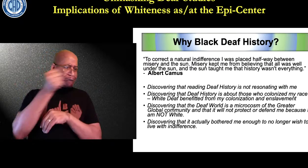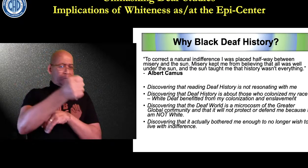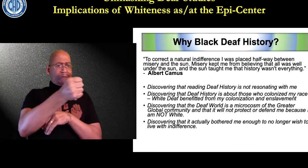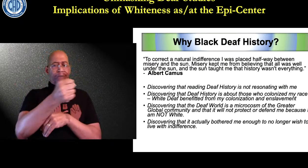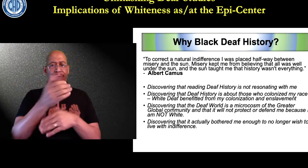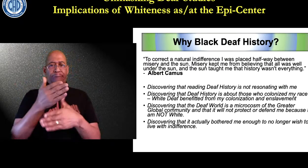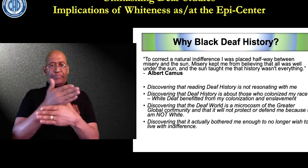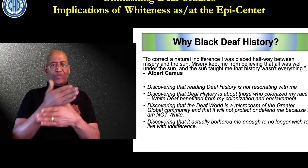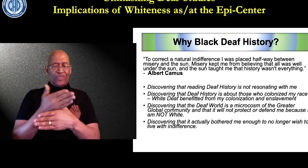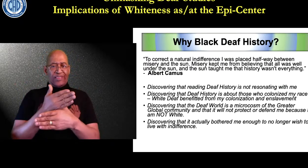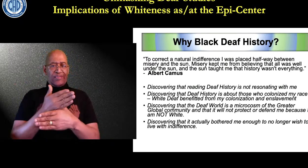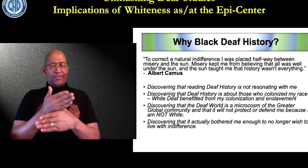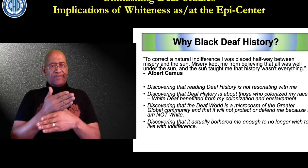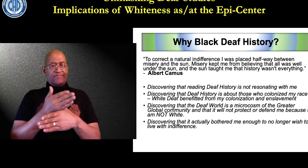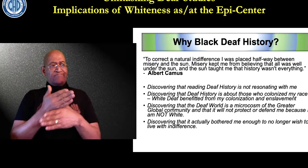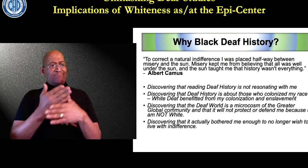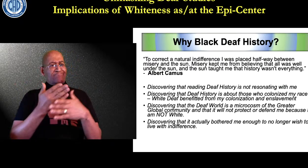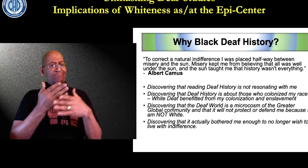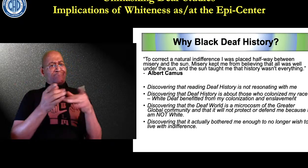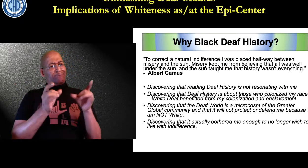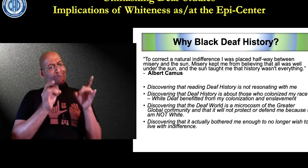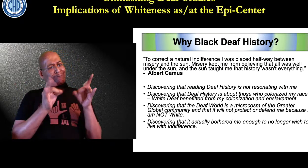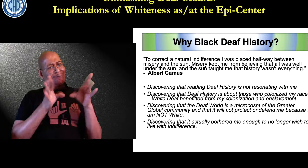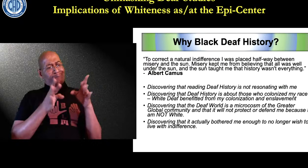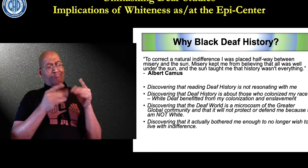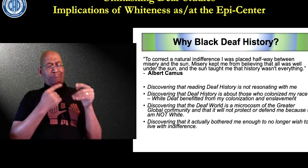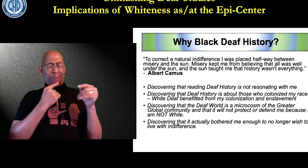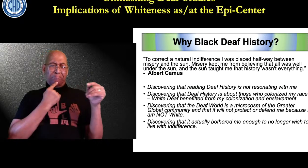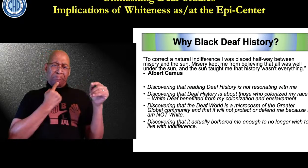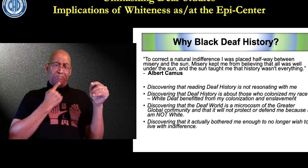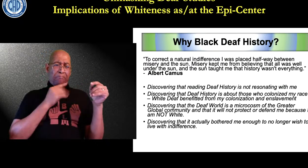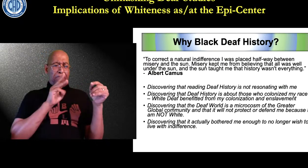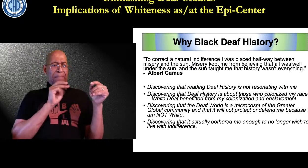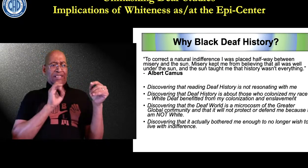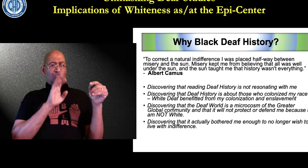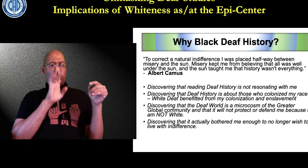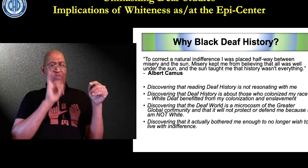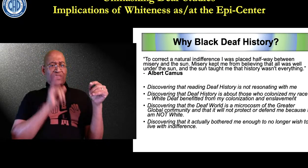discusses an interesting topic, explaining that